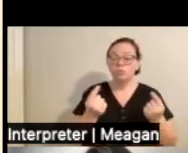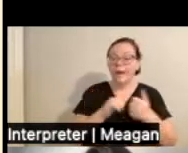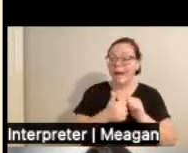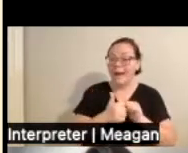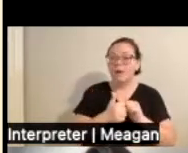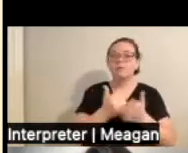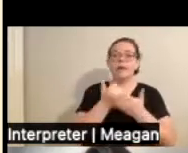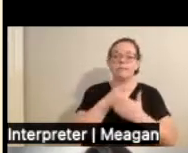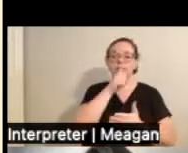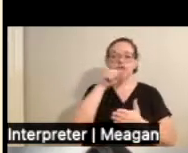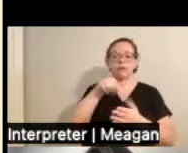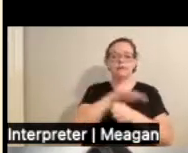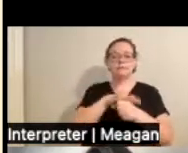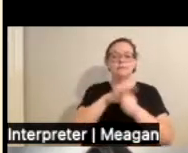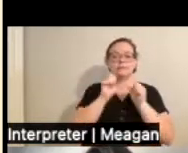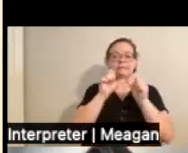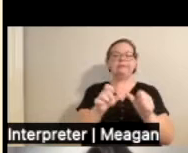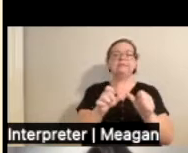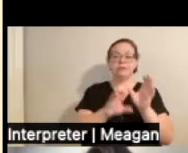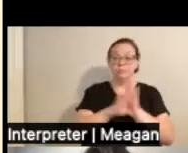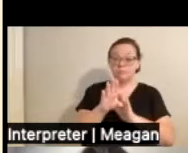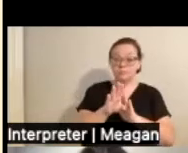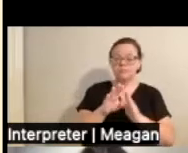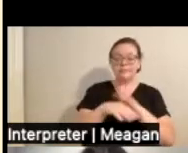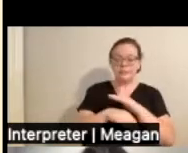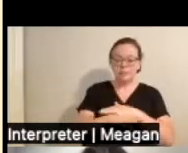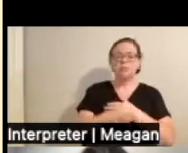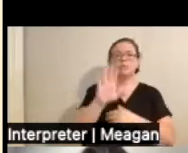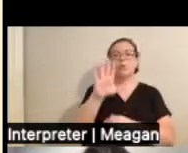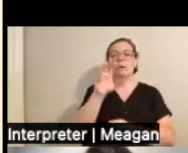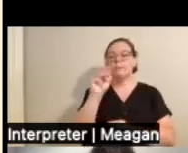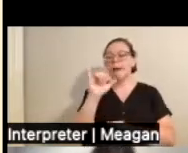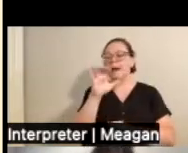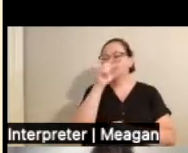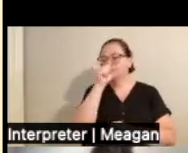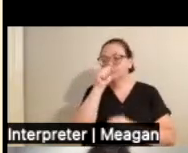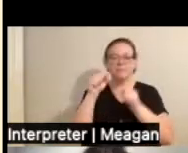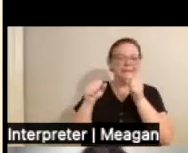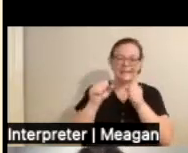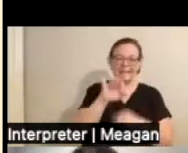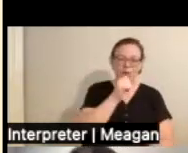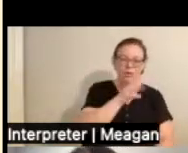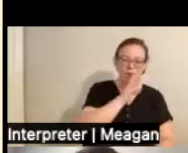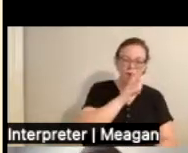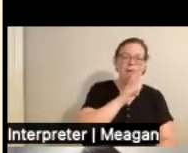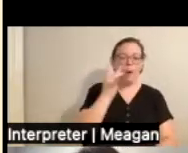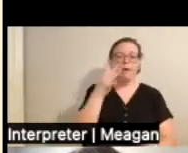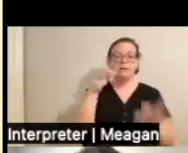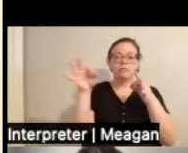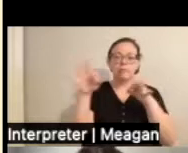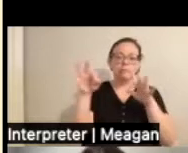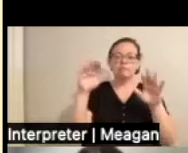ensure this space remains accessible. Please mute your microphone when you're not speaking to help cut down on distractions and